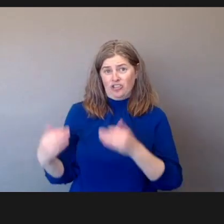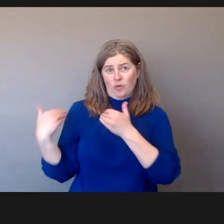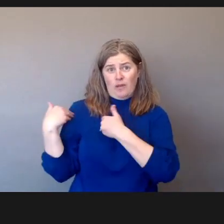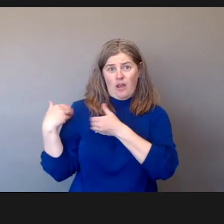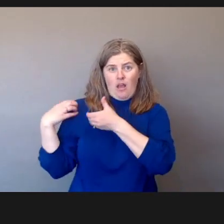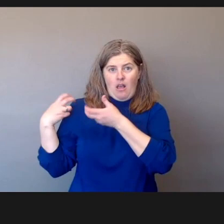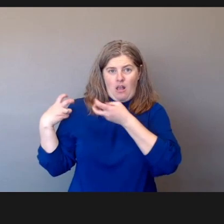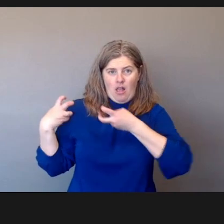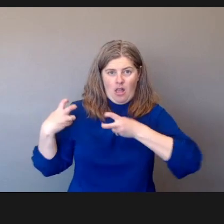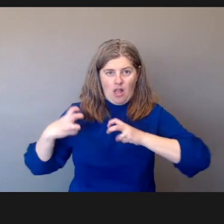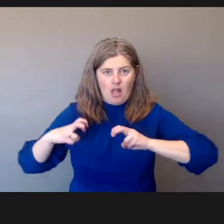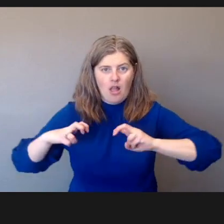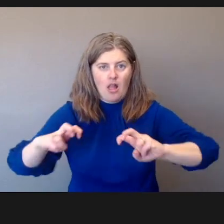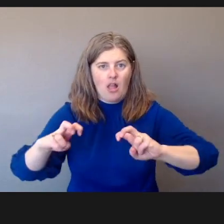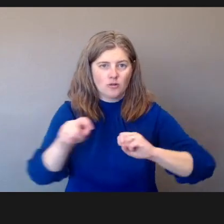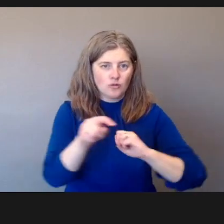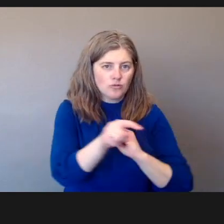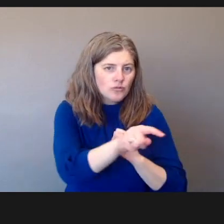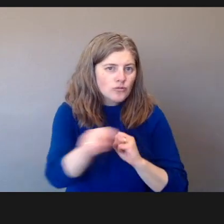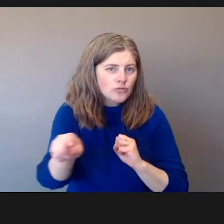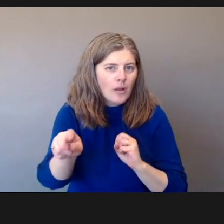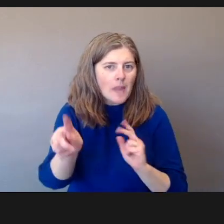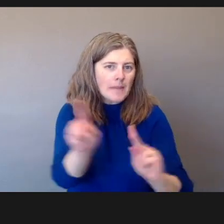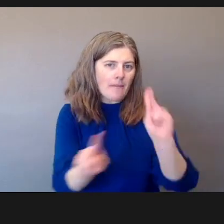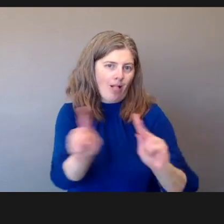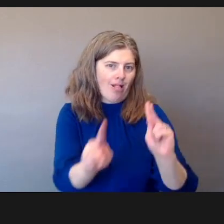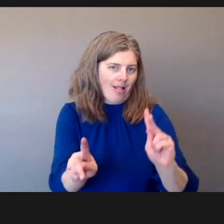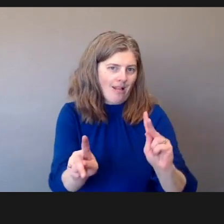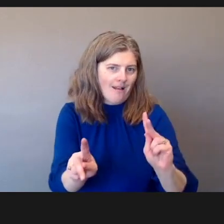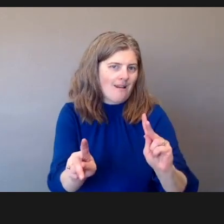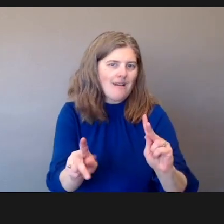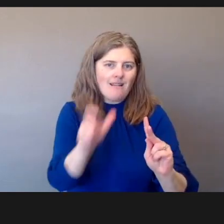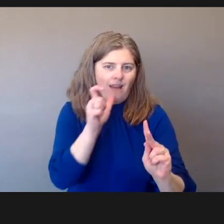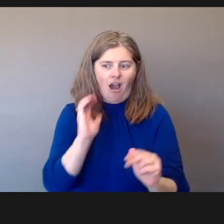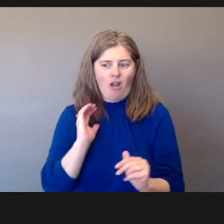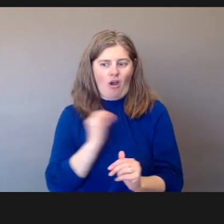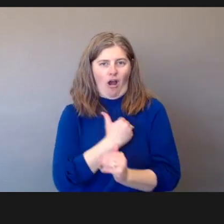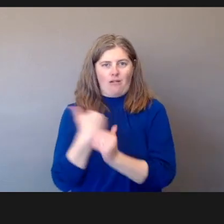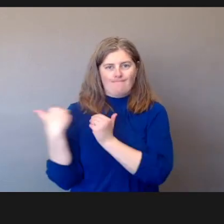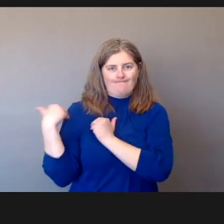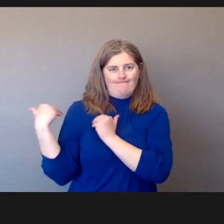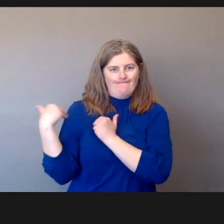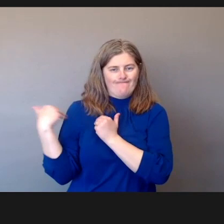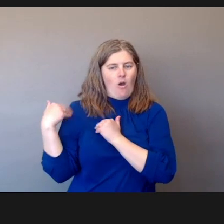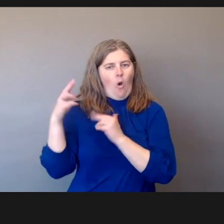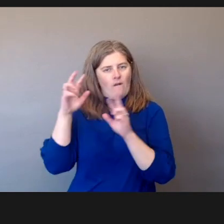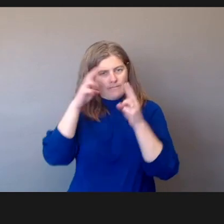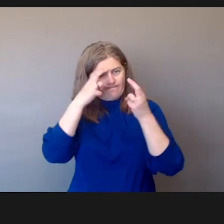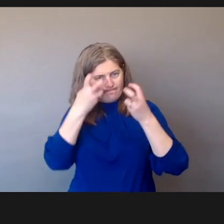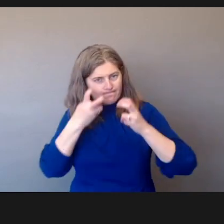responsibility to the populace and not have it be so tightly held in